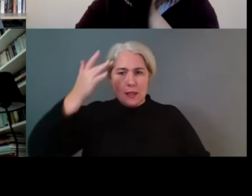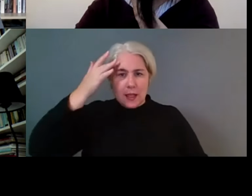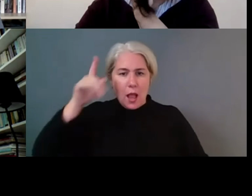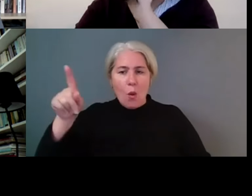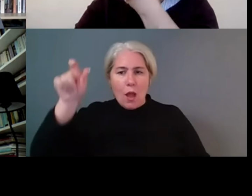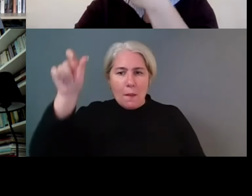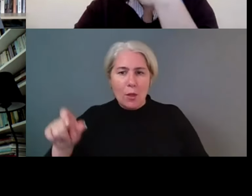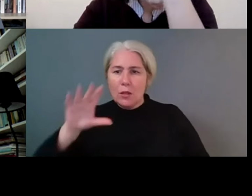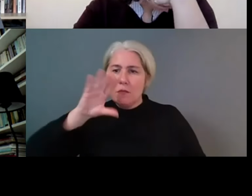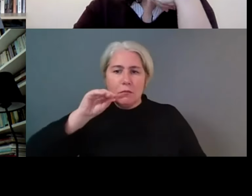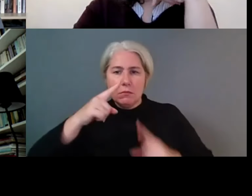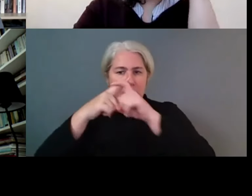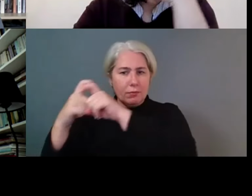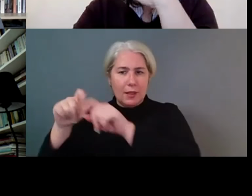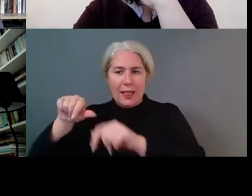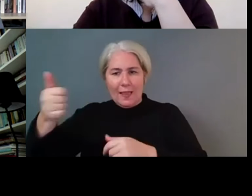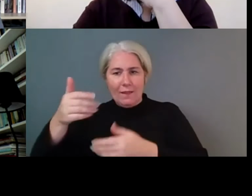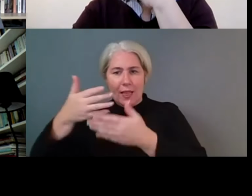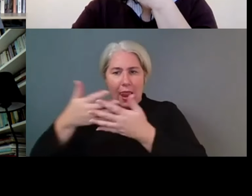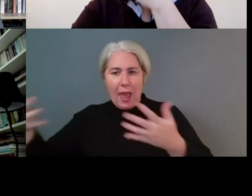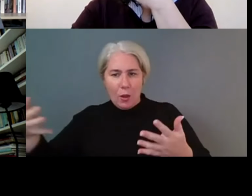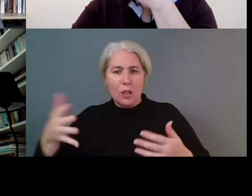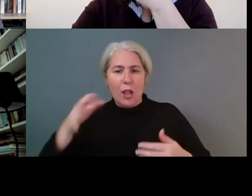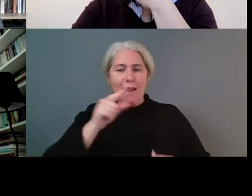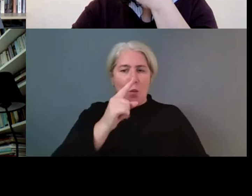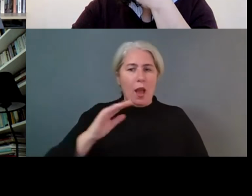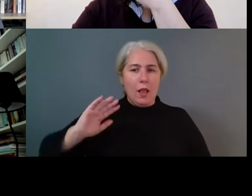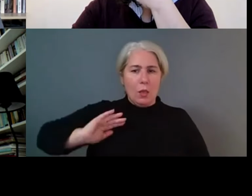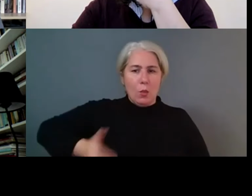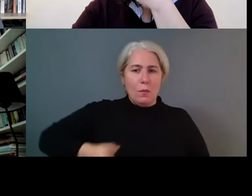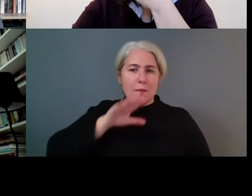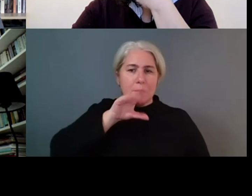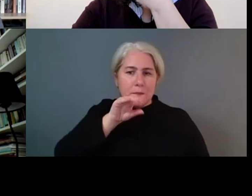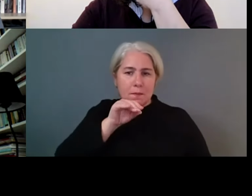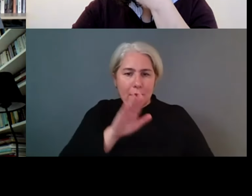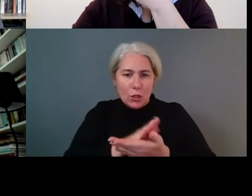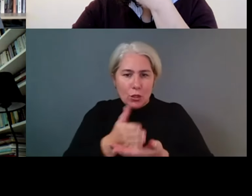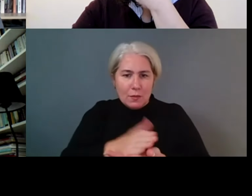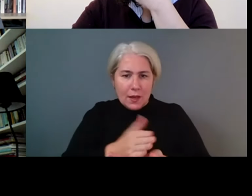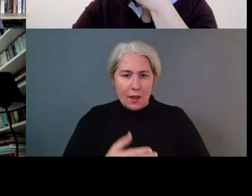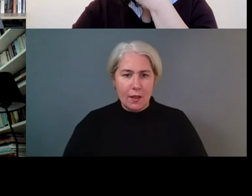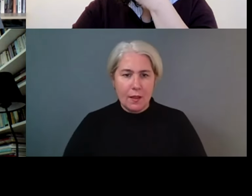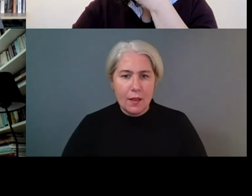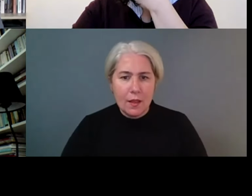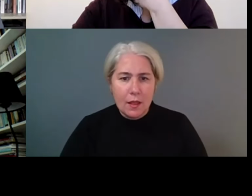Health Steering Committee to regard persons with disabilities to act as one.